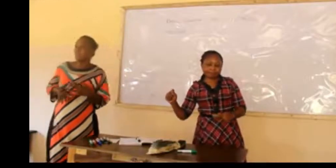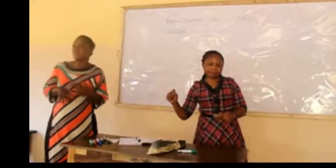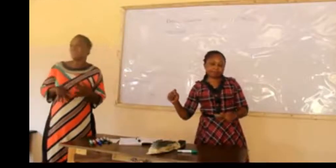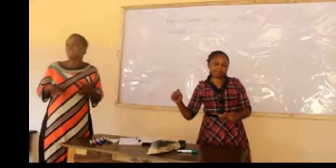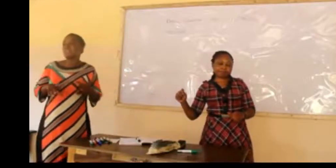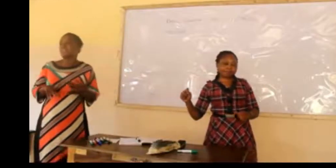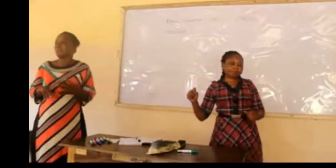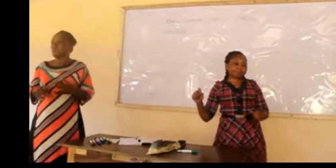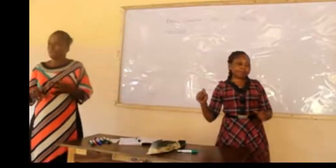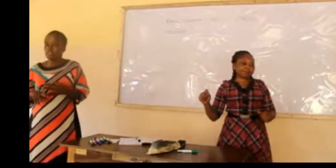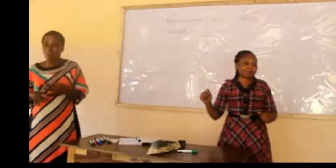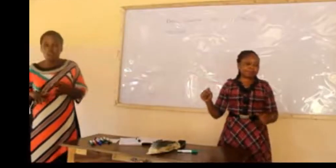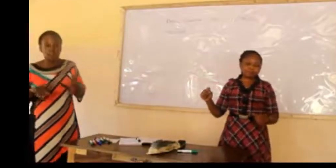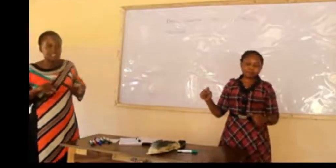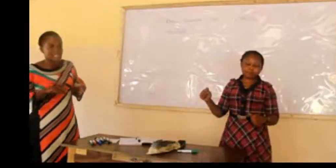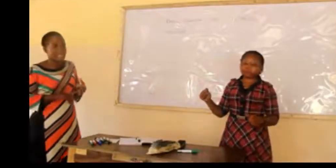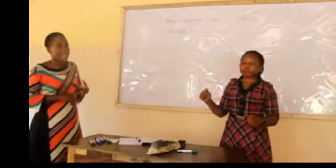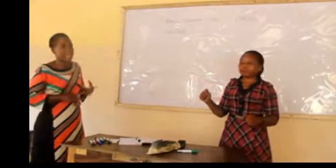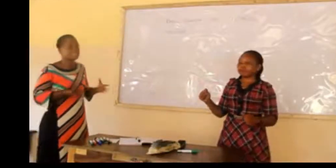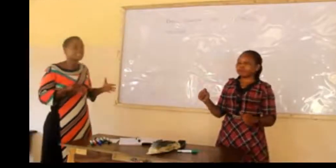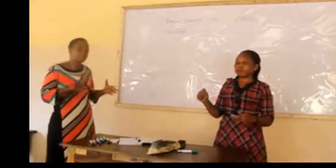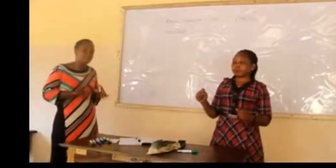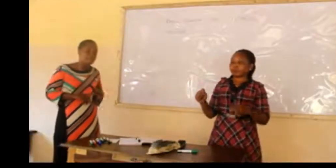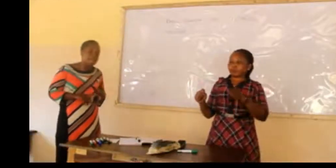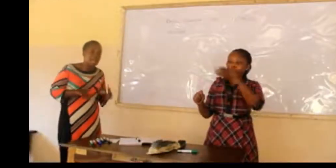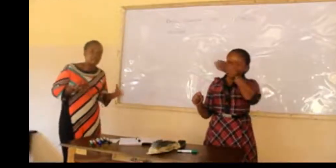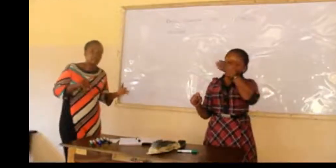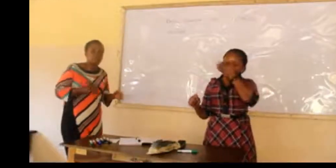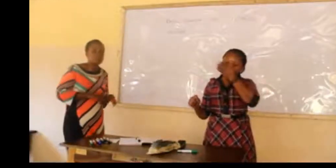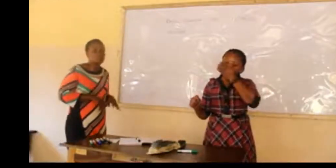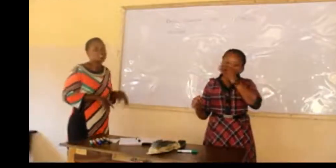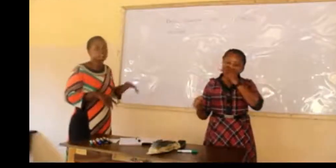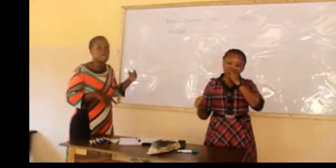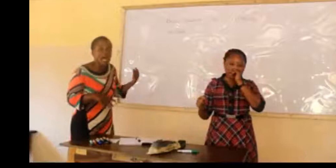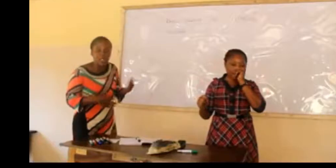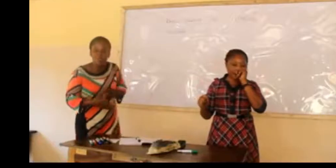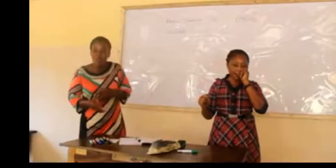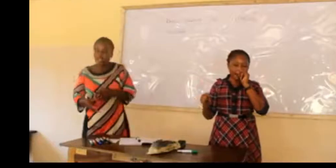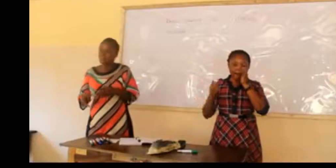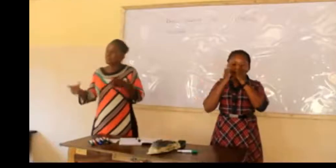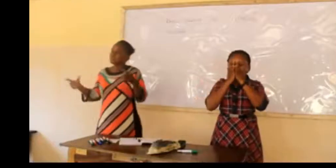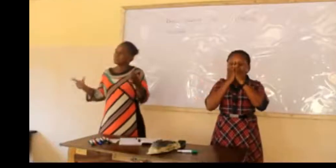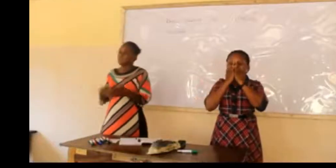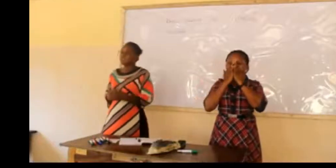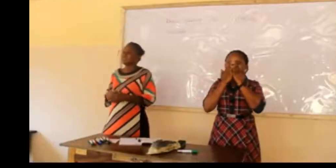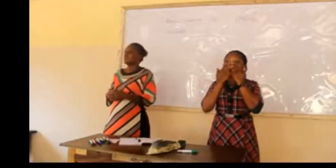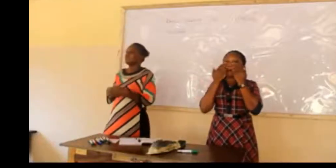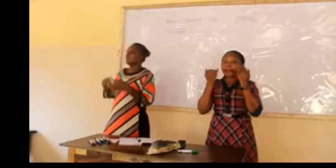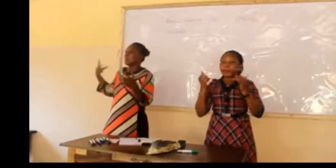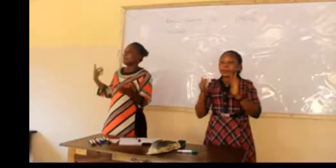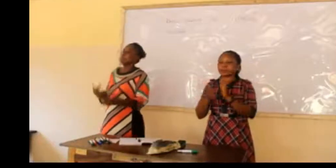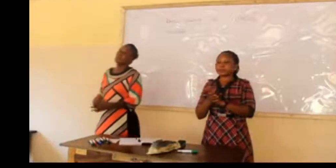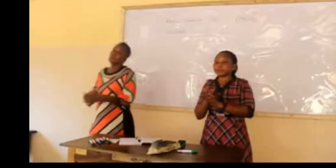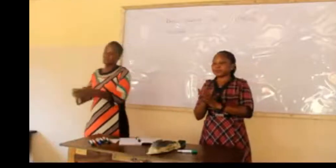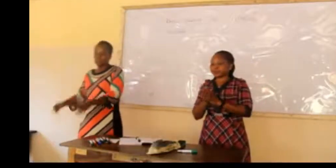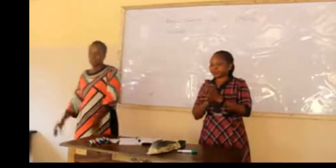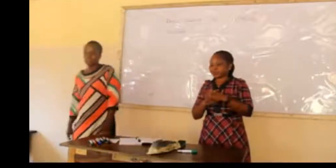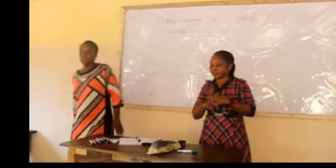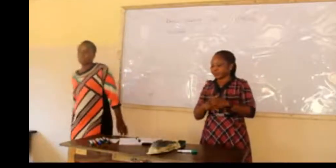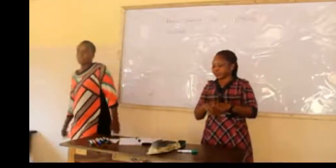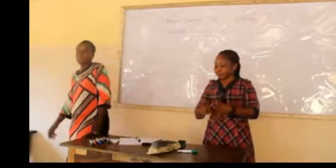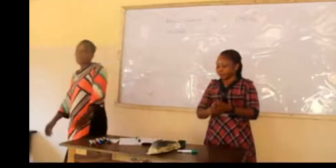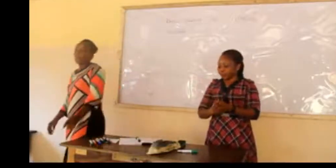the Mercury, Venus, Earth, Mars, Jupiter, Uranus, Saturn, and